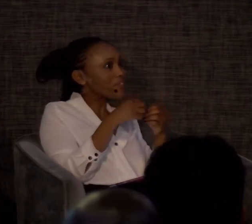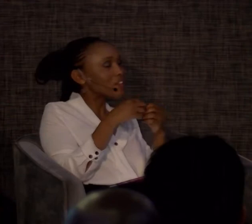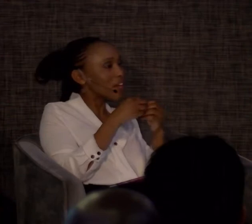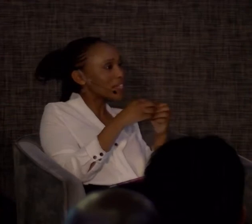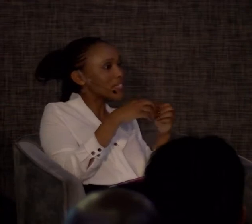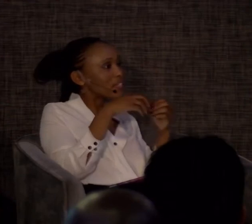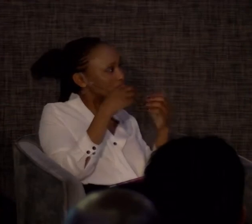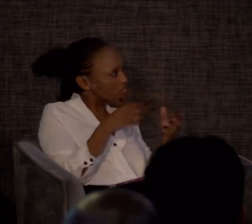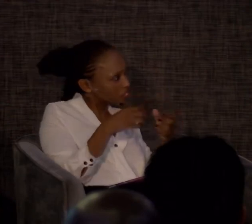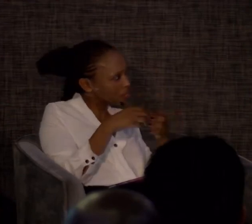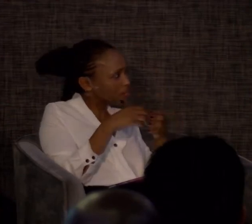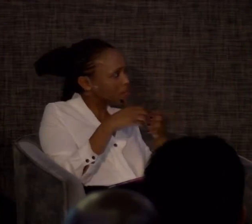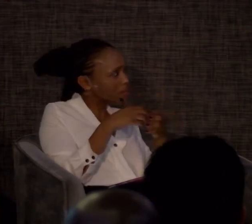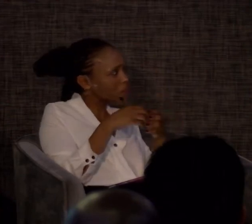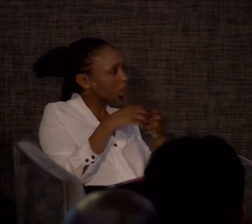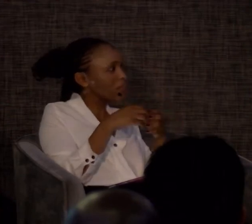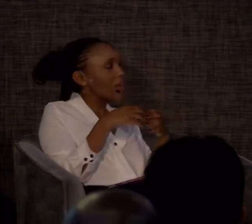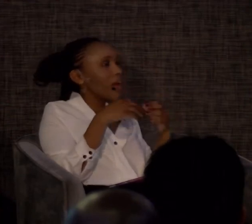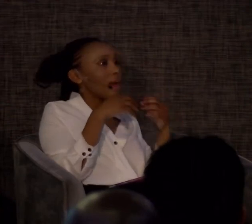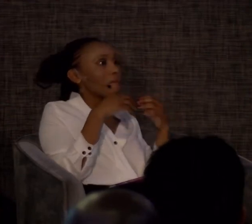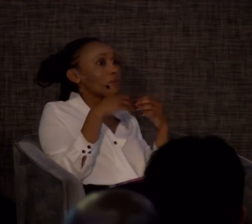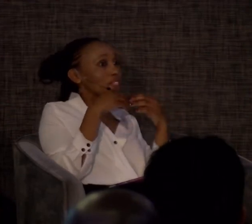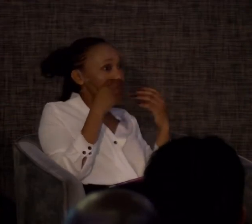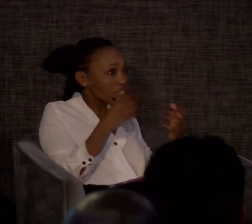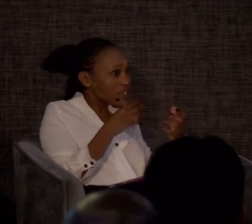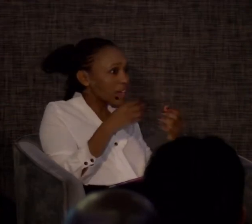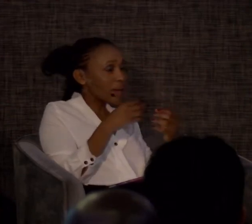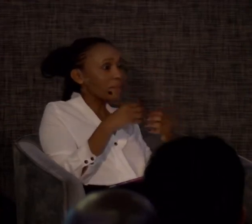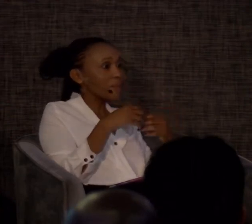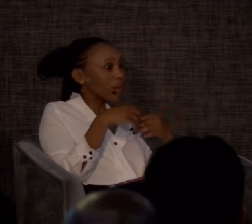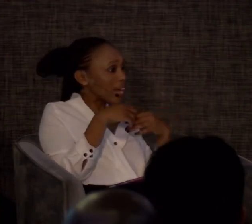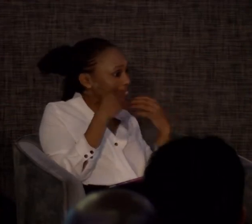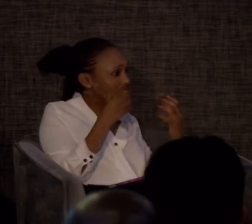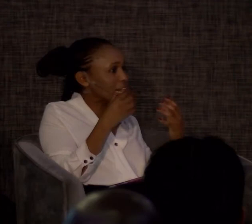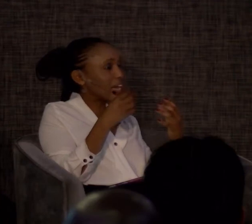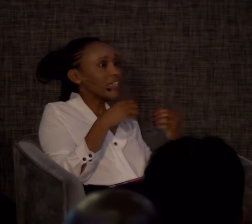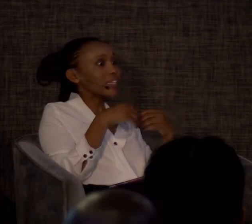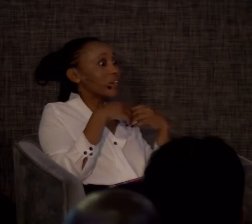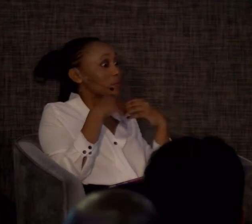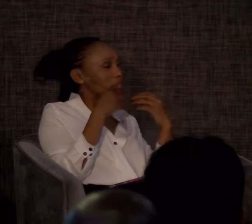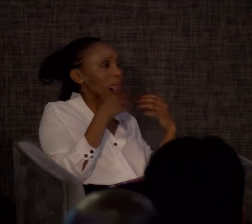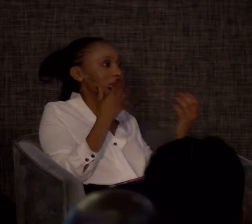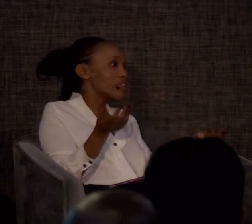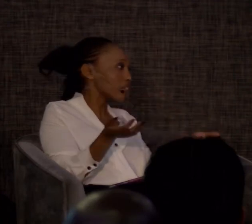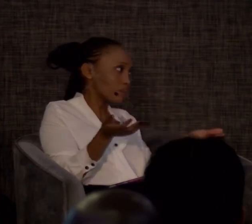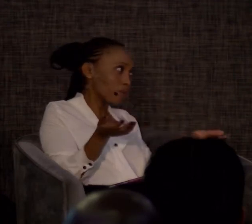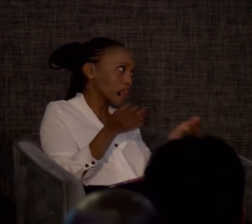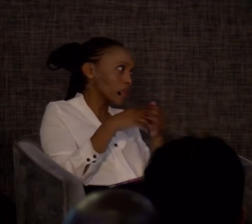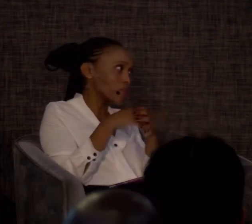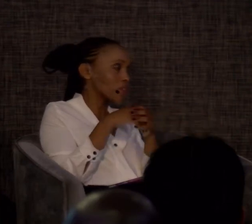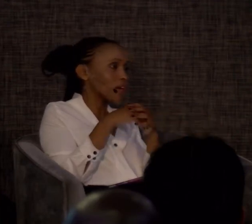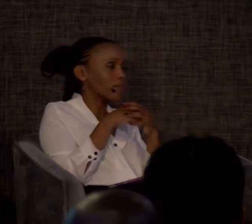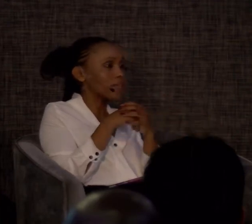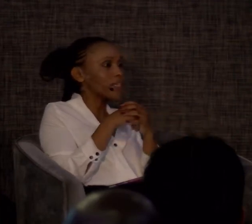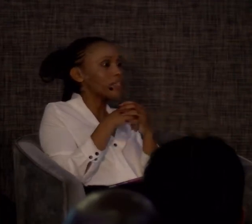seeing cracks in the judicial system as well. We've seen rise in anarchy, and the recent report that